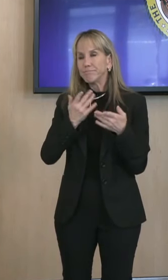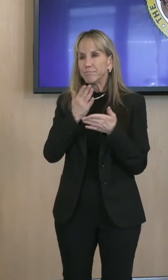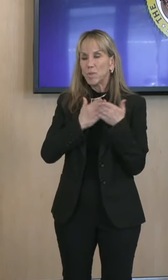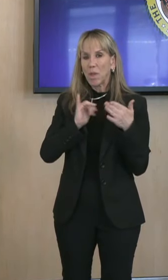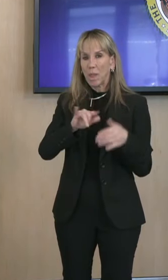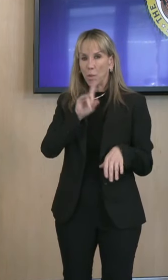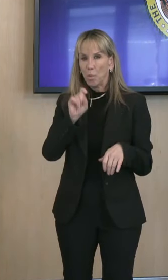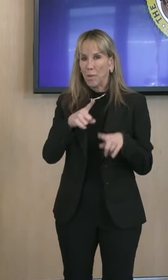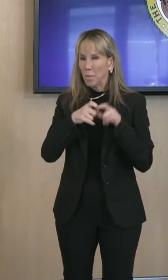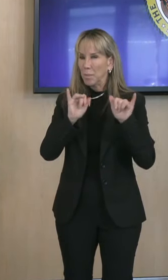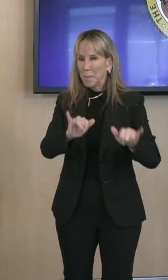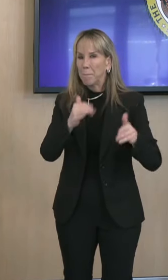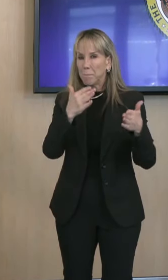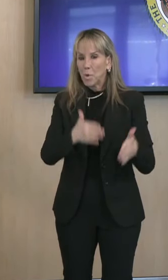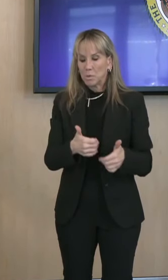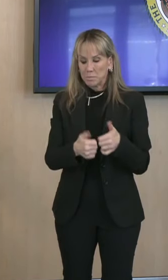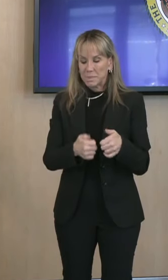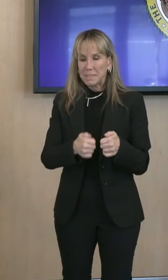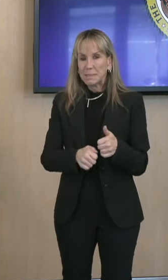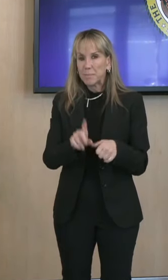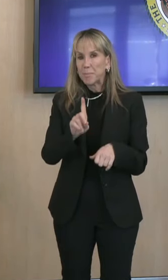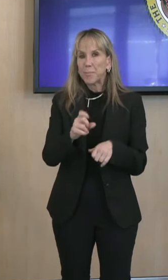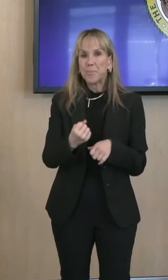from Taryn. Let me just locate it here.